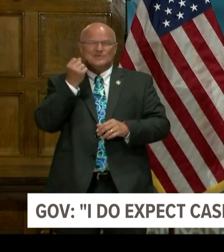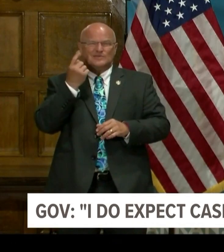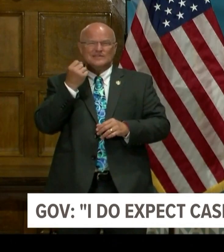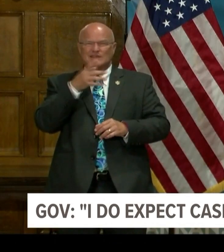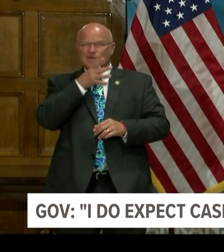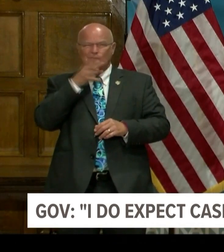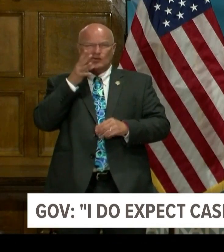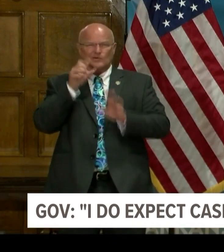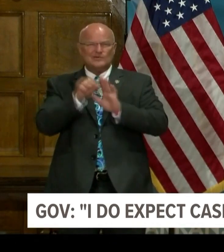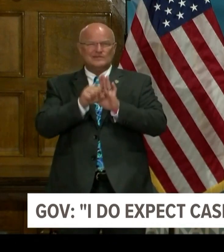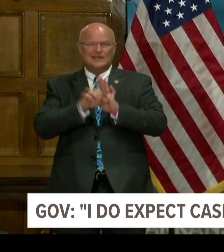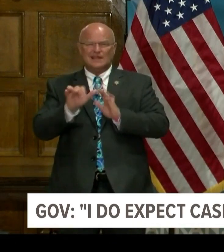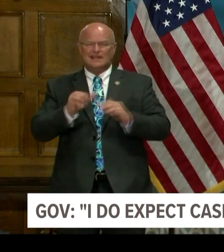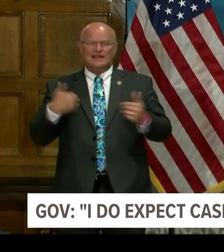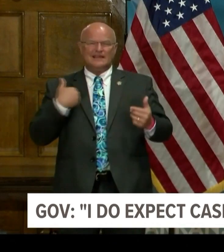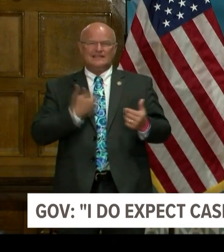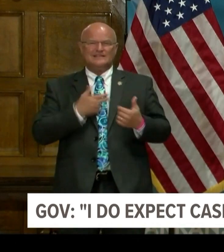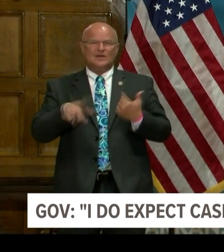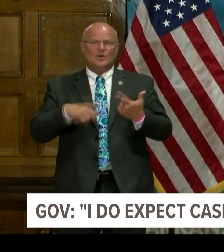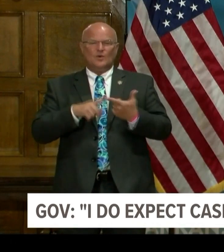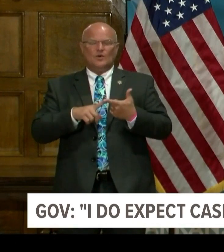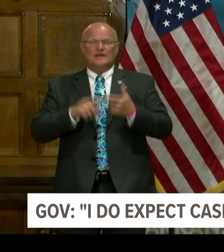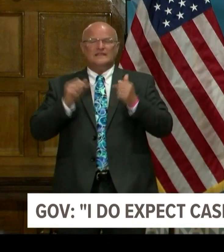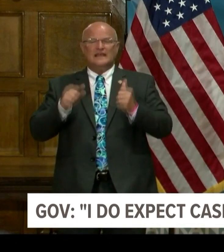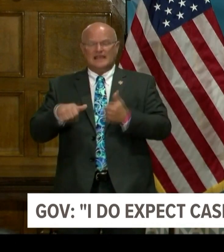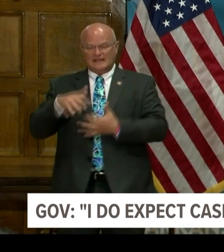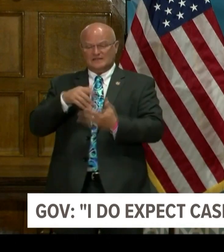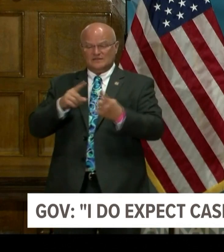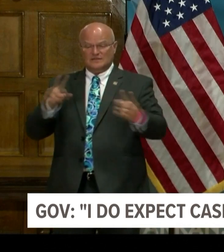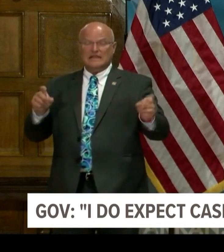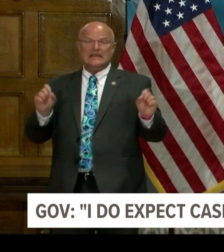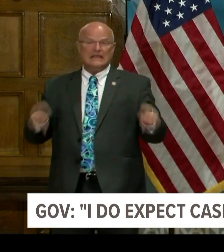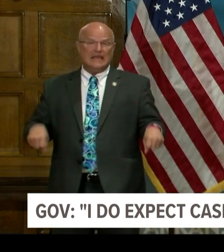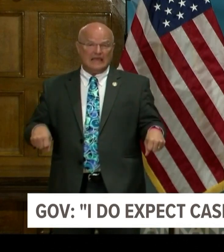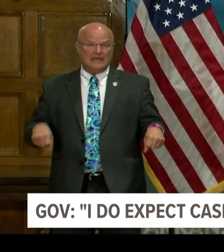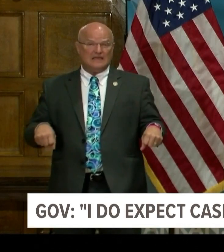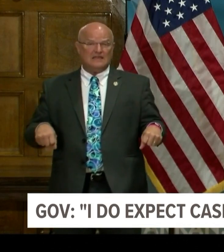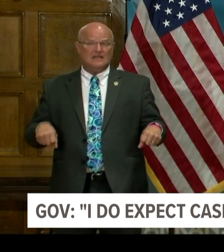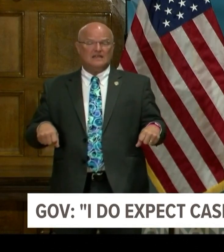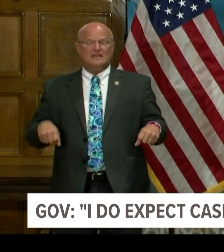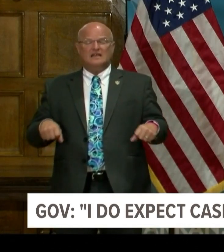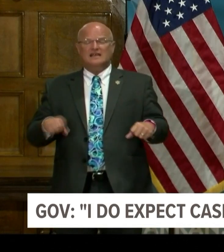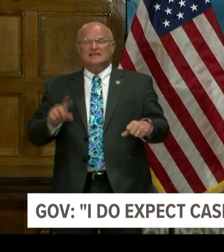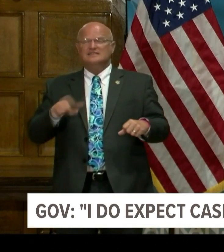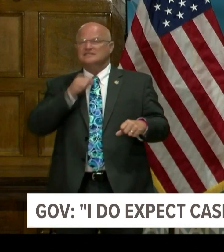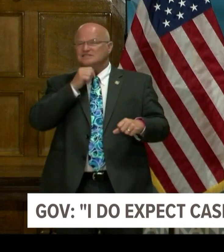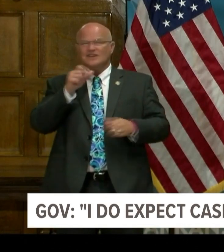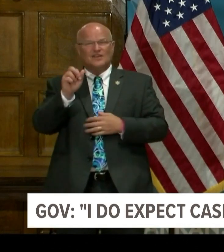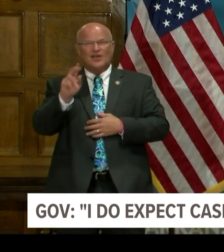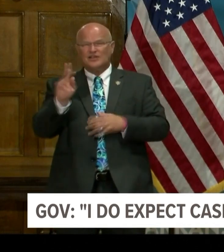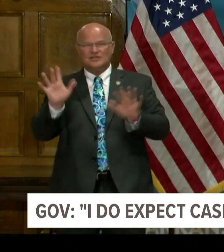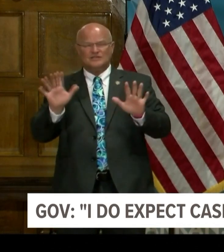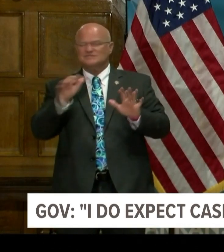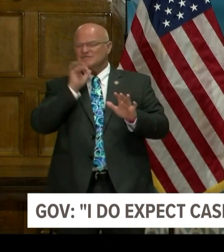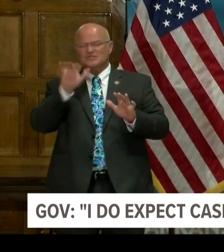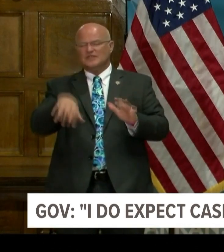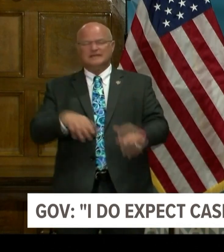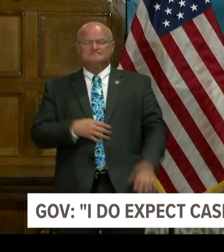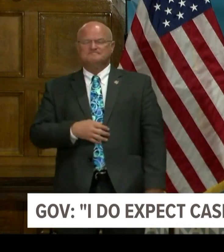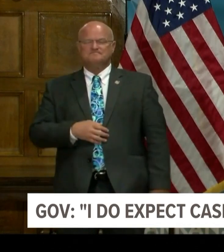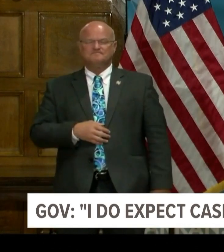rural state whenever they can socially distance in many circumstances. It's just not Arkansas, so we're not going